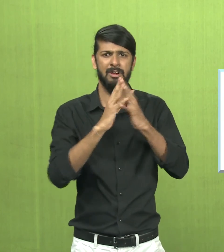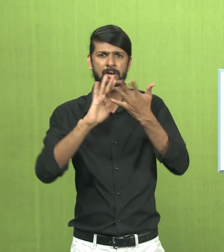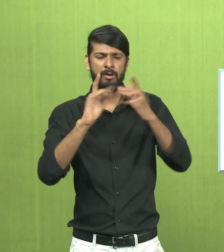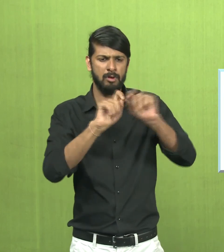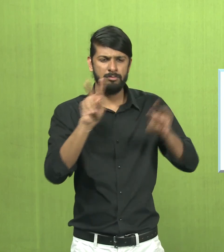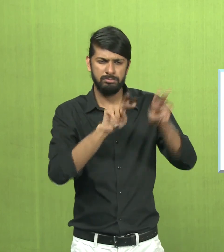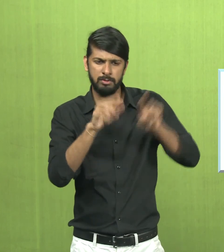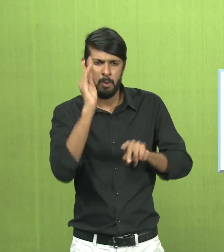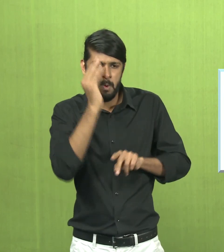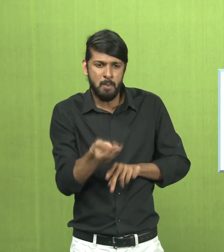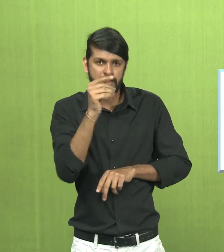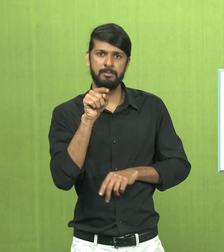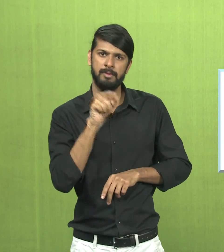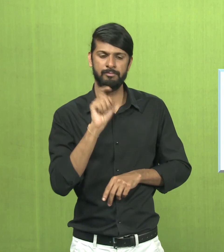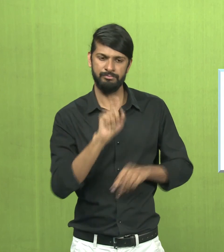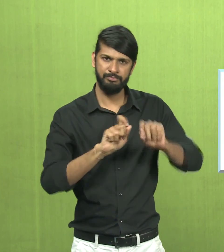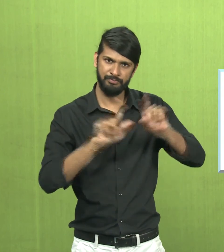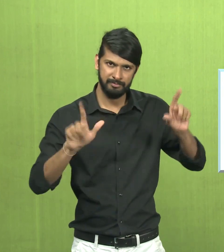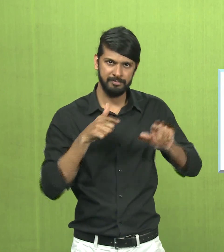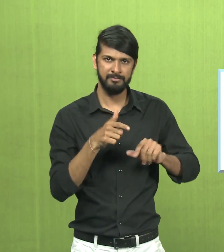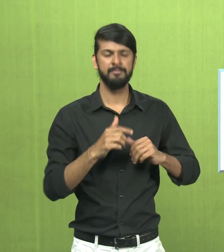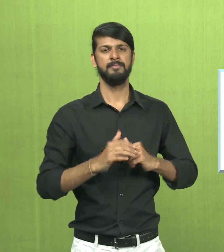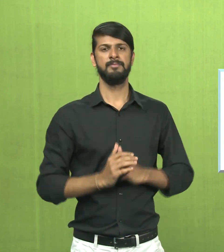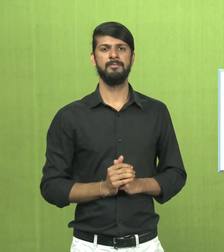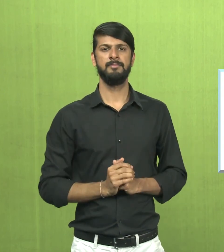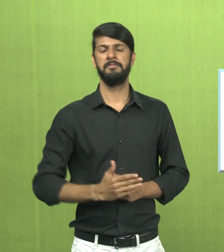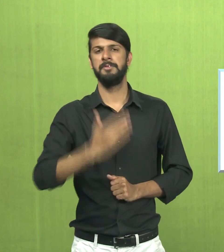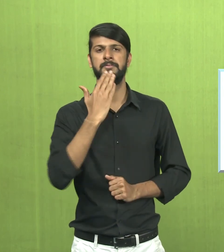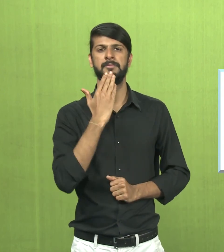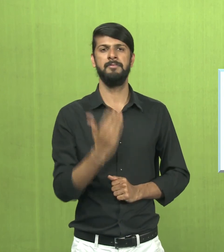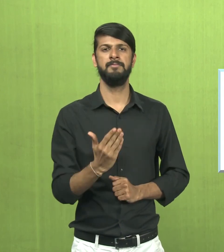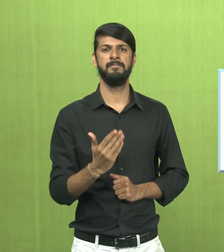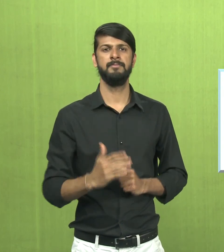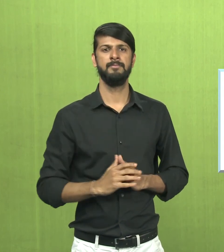For more information, you may visit our website www.nios.ac.in. Thank you.